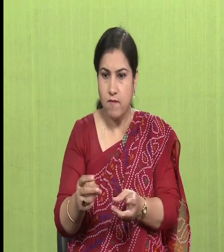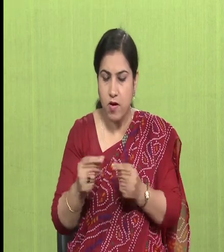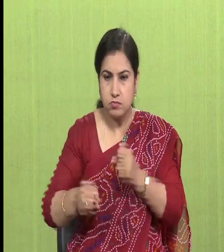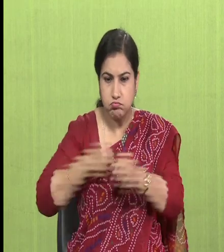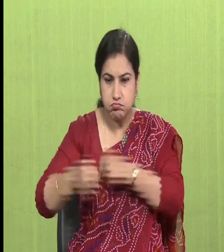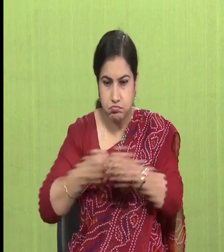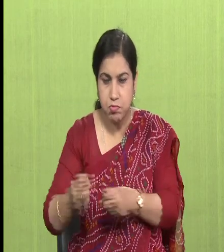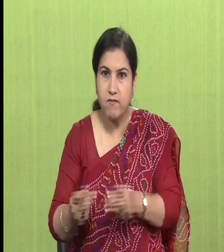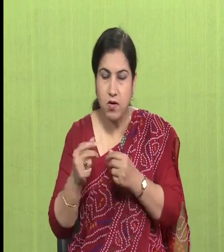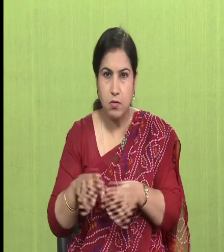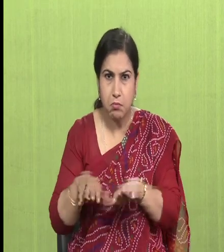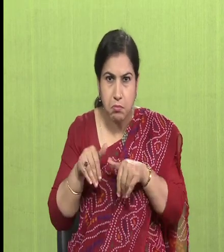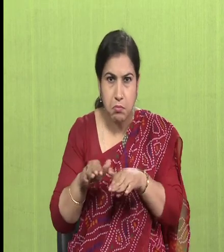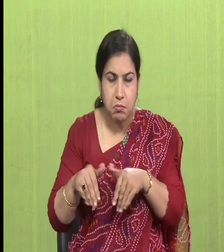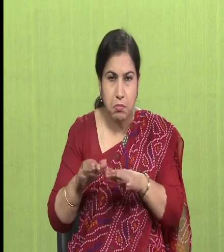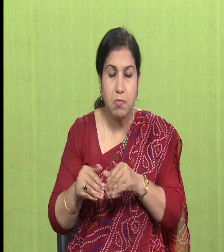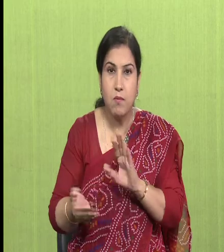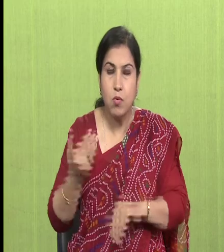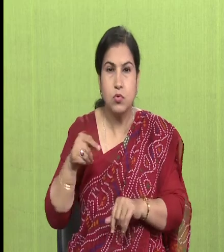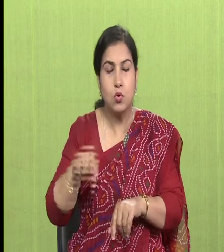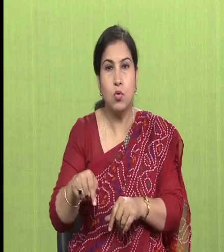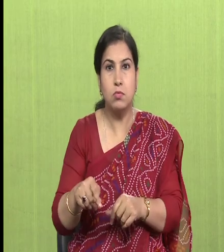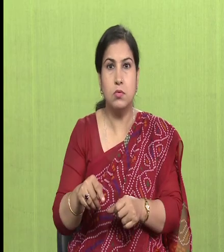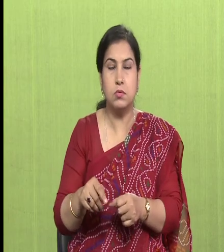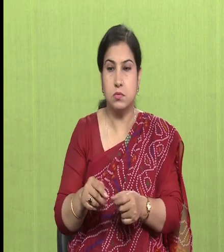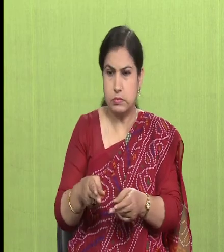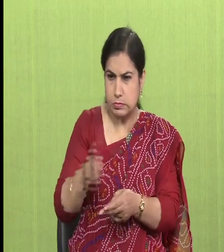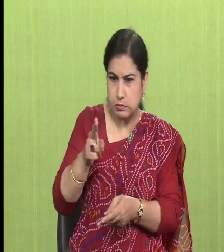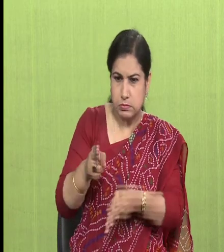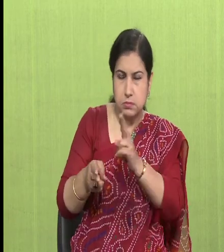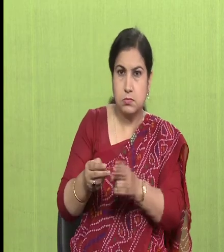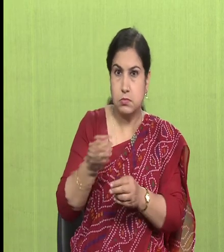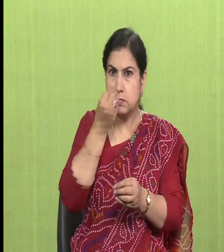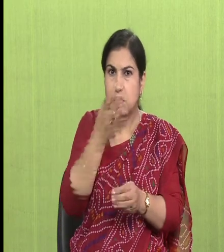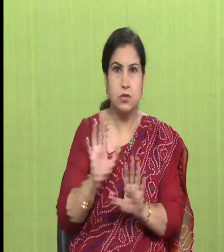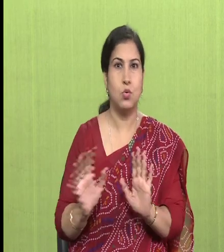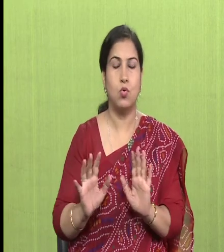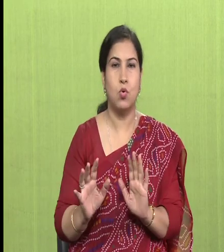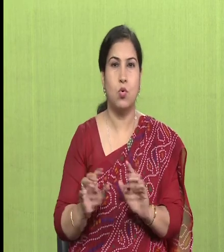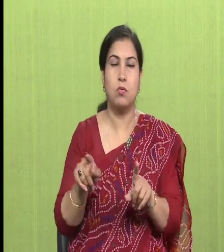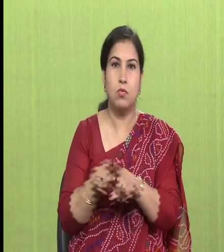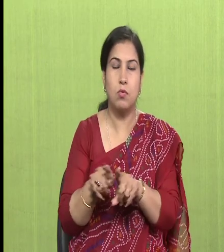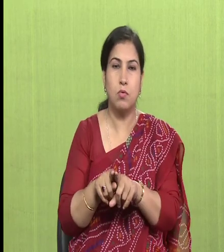so it was not possible to hunt them with the help of heavy weapons.